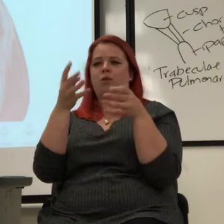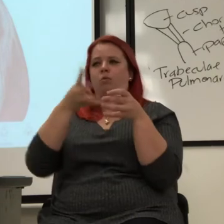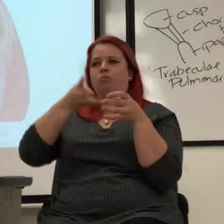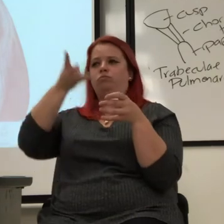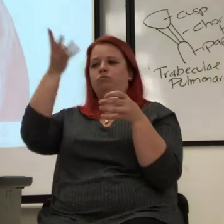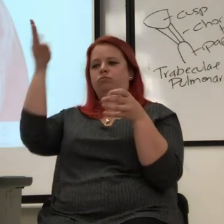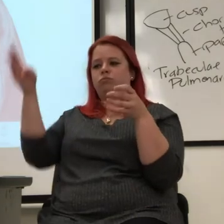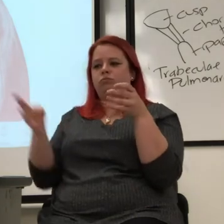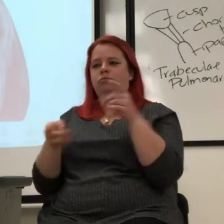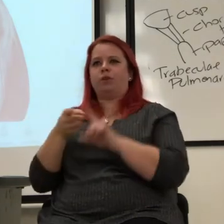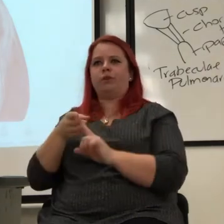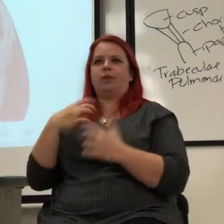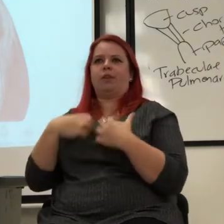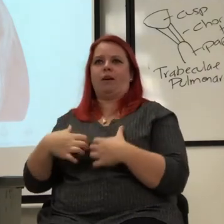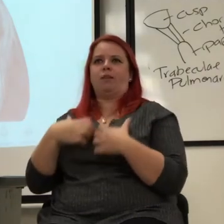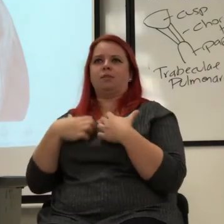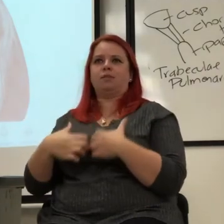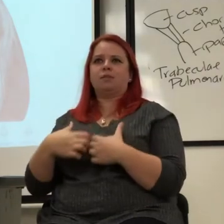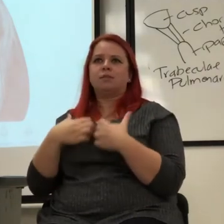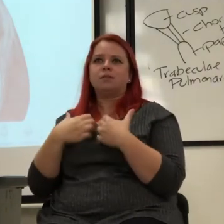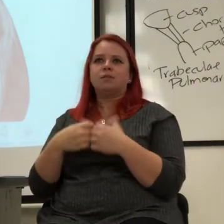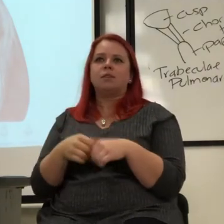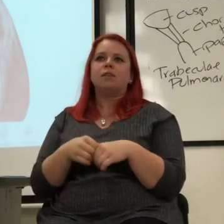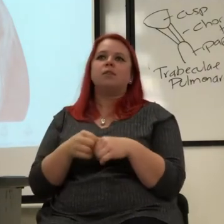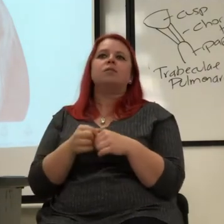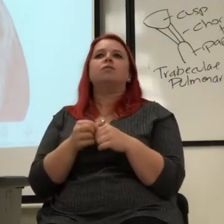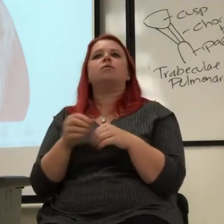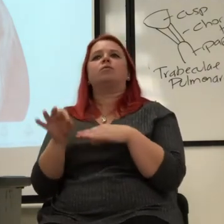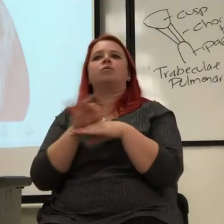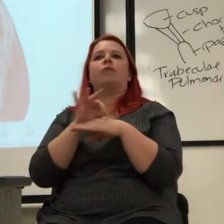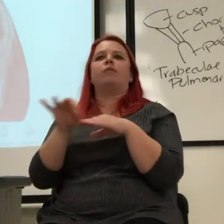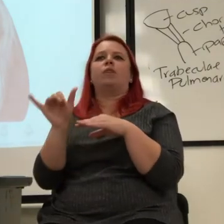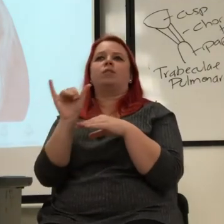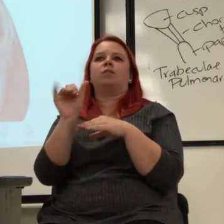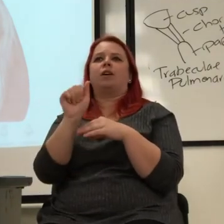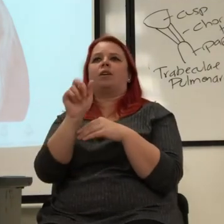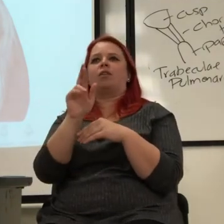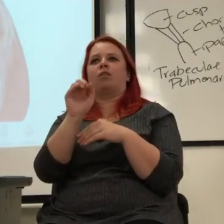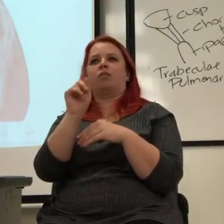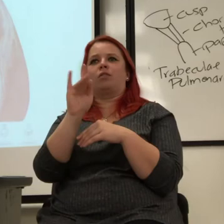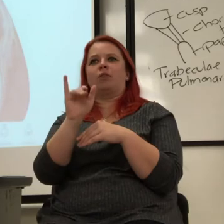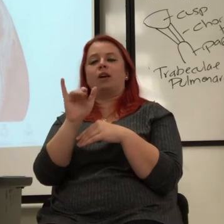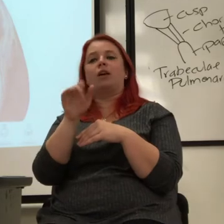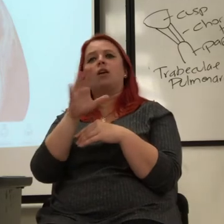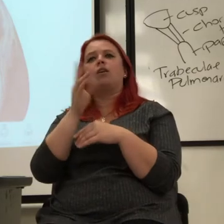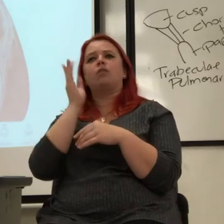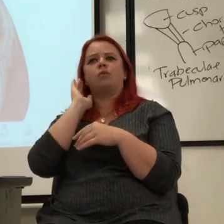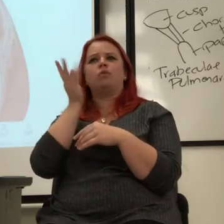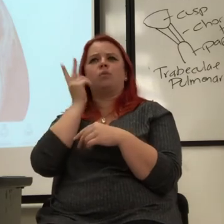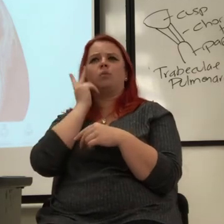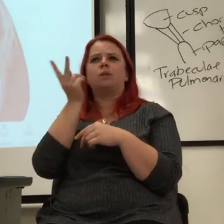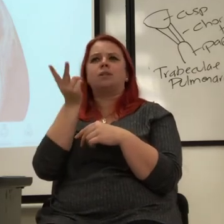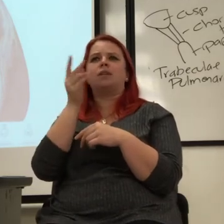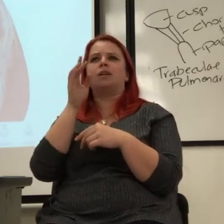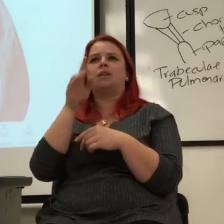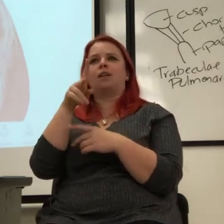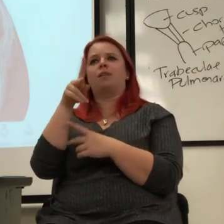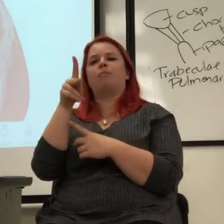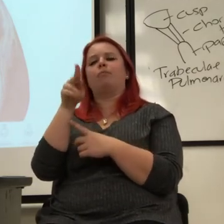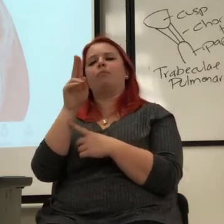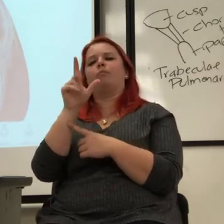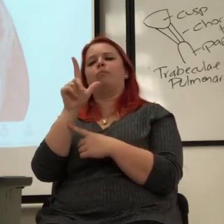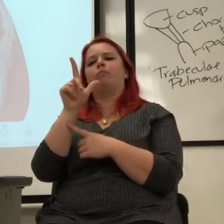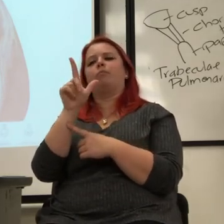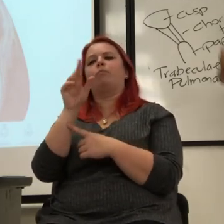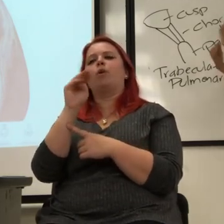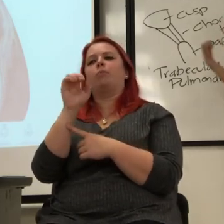lungs. So it functions as an artery. I mean, what you'll see is that the pulmonary trunk, like